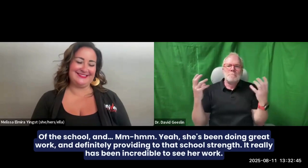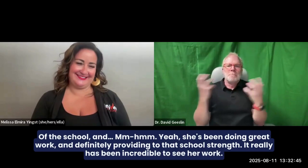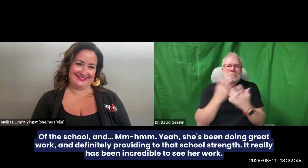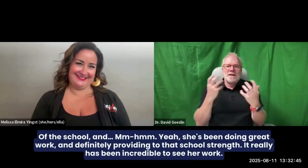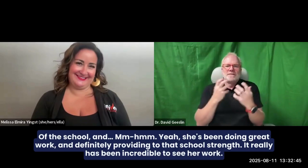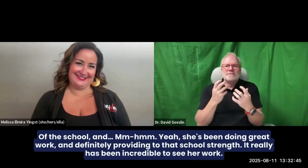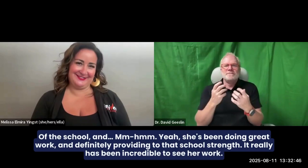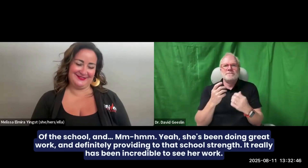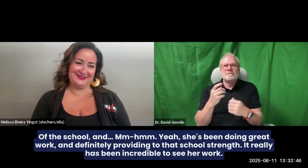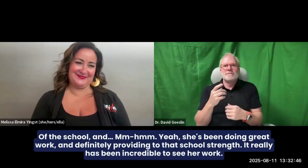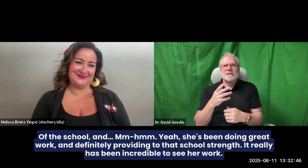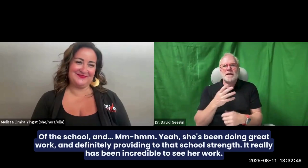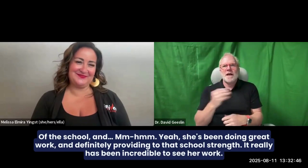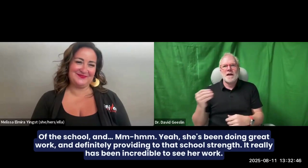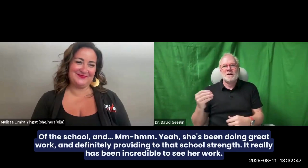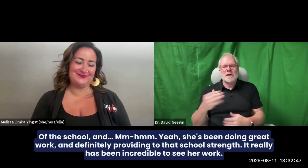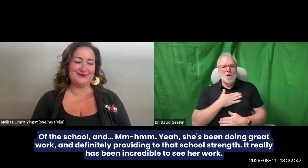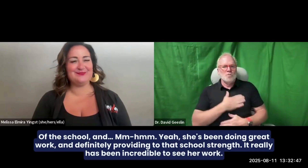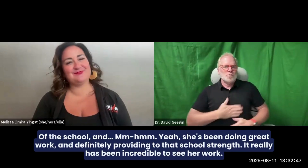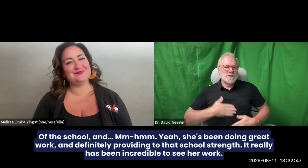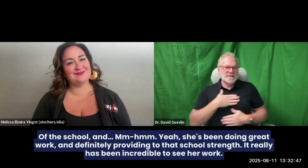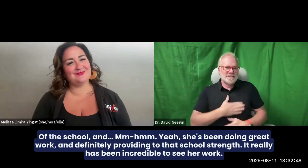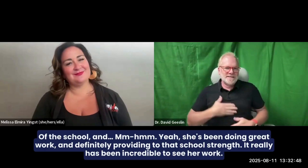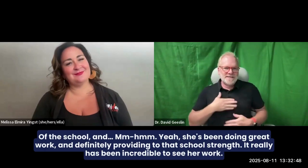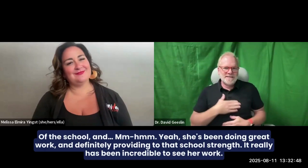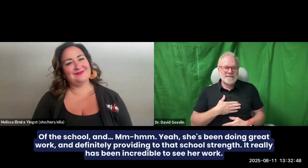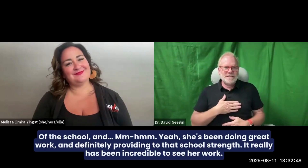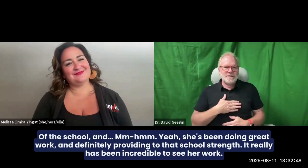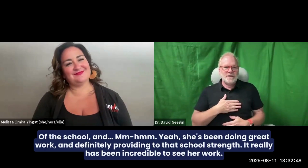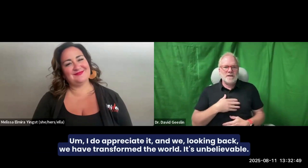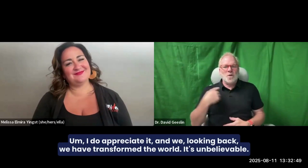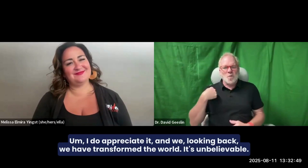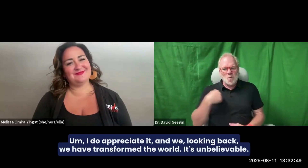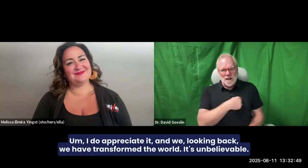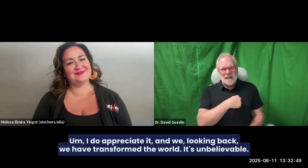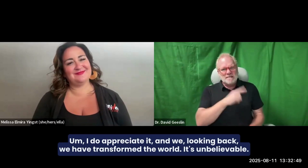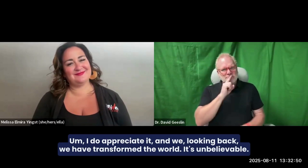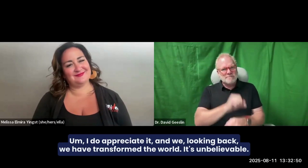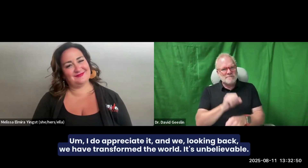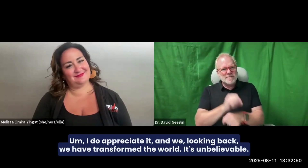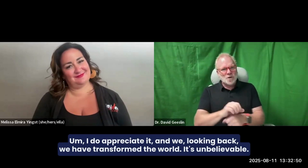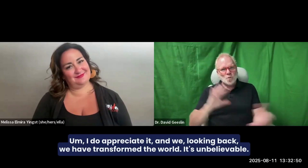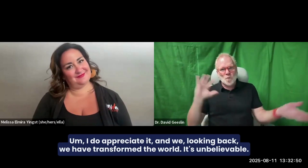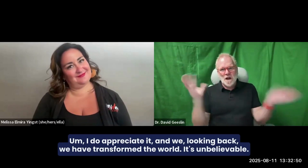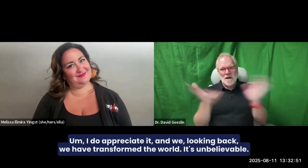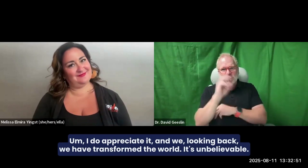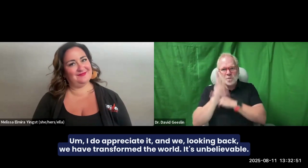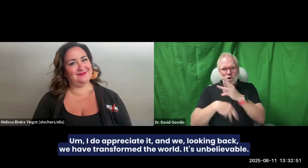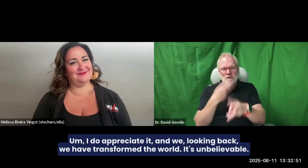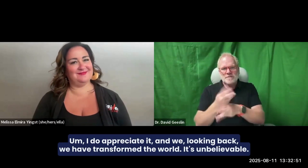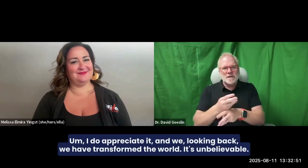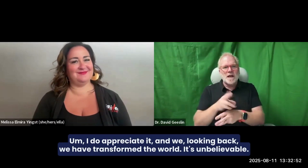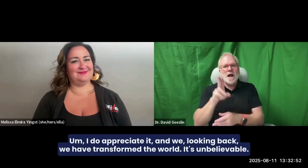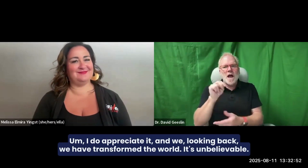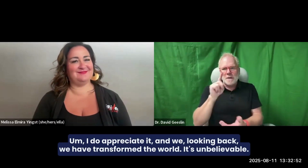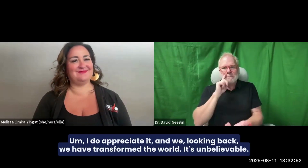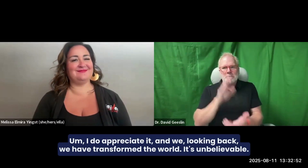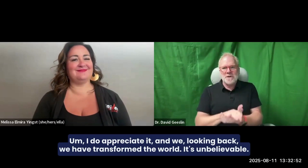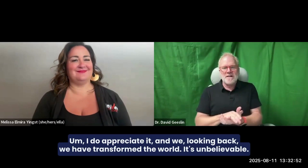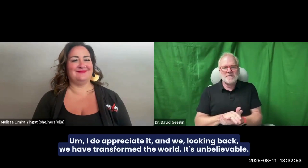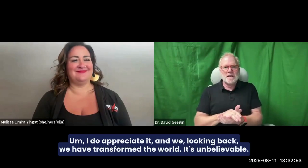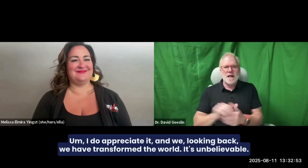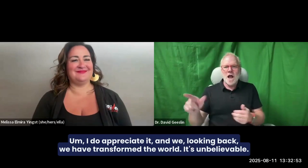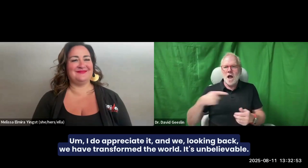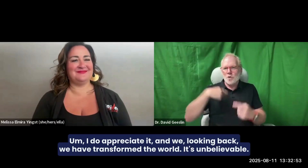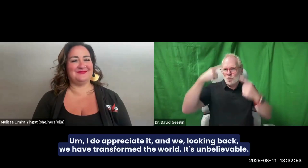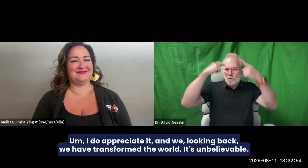definitely providing to that school strength. It really has been incredible to see her work. Um, I do appreciate it. And